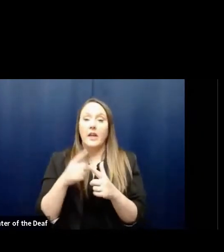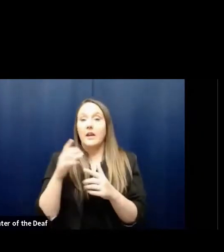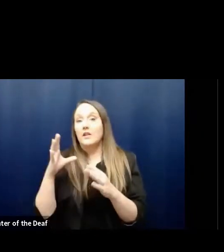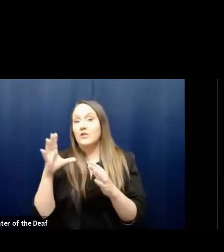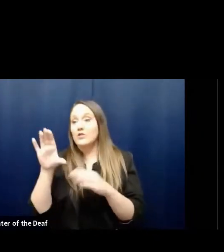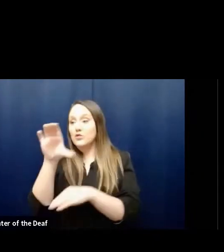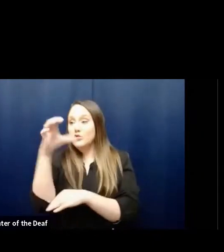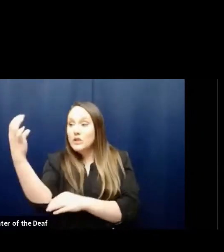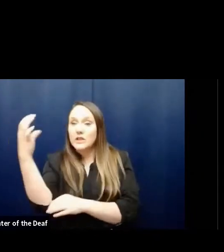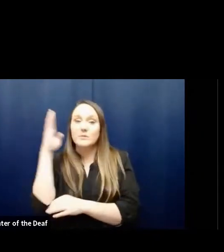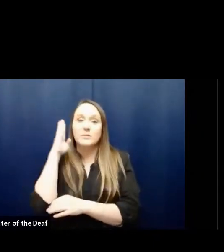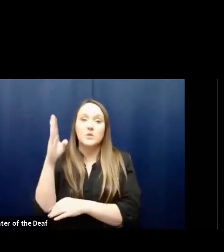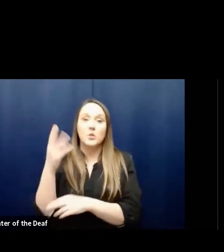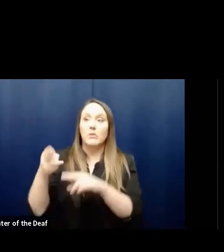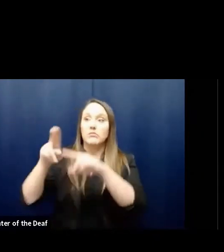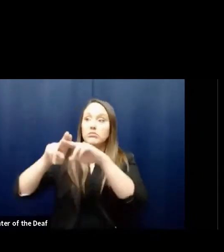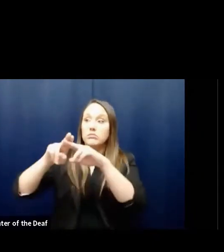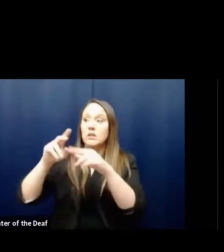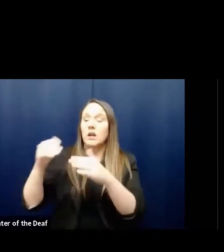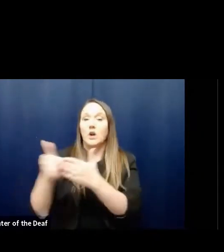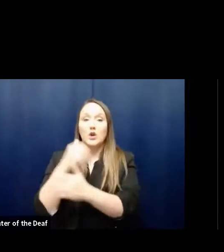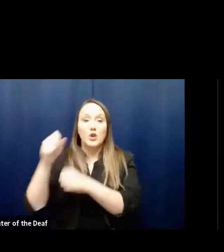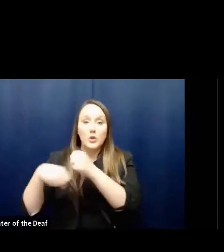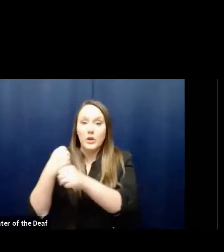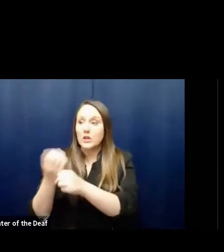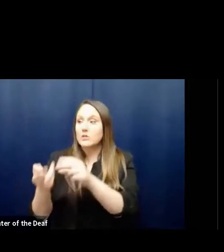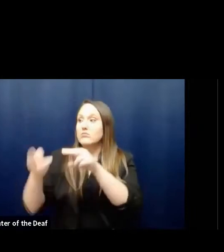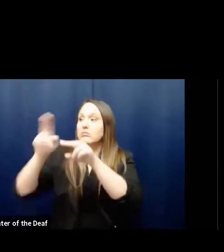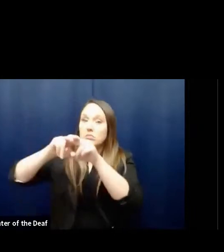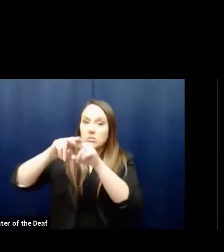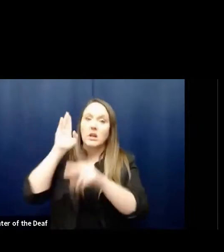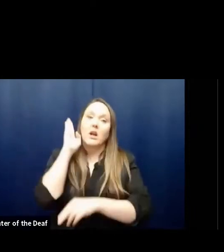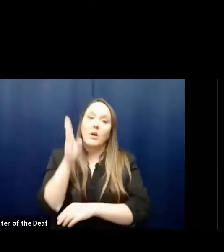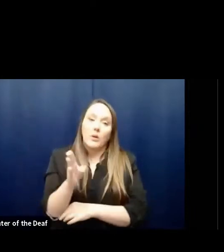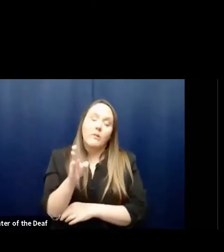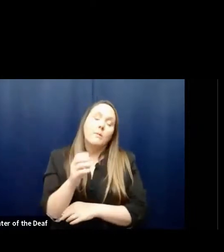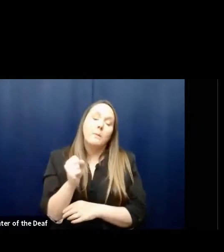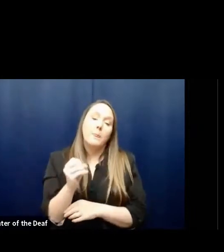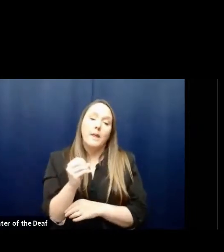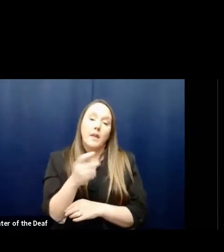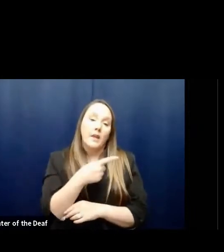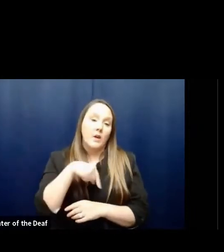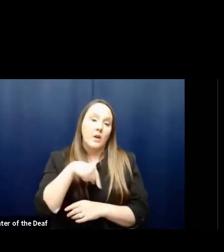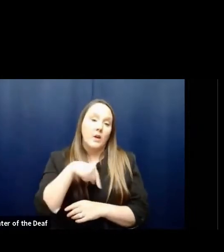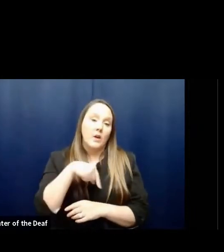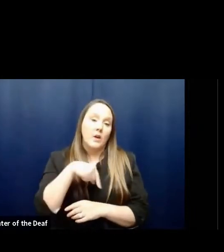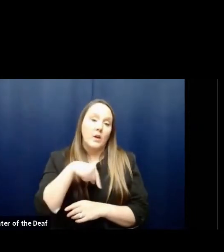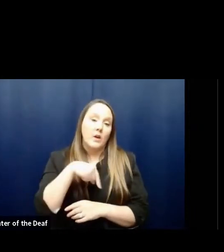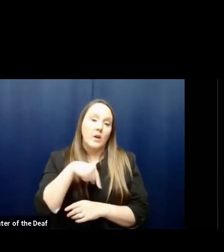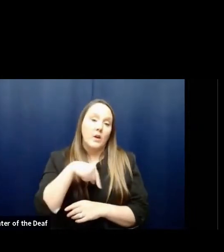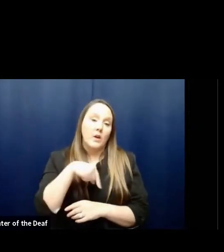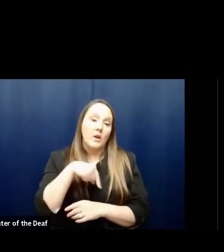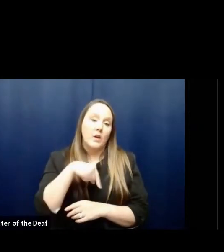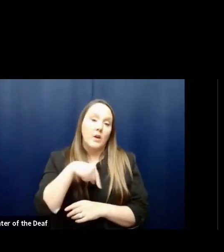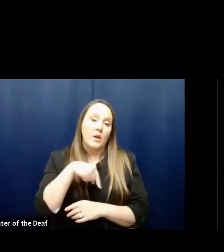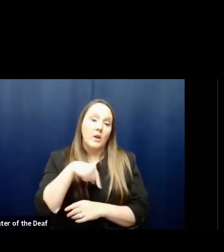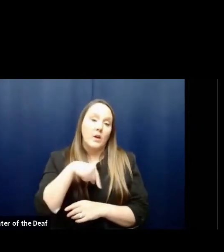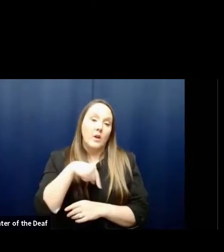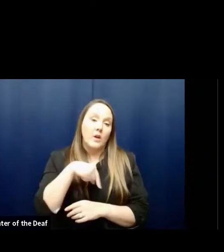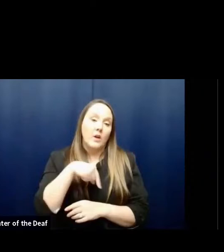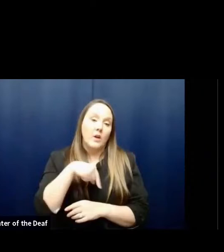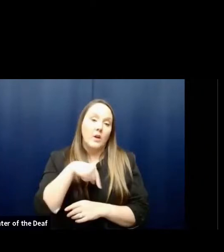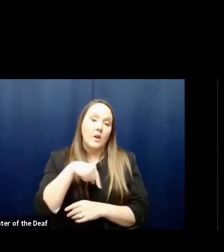and we're going to spike after that. And we have New Year's, spike after that. So we really are very concerned about that trend. And